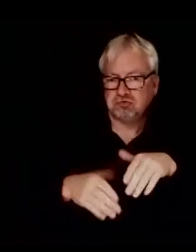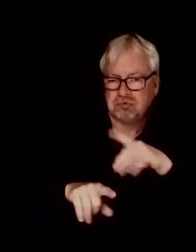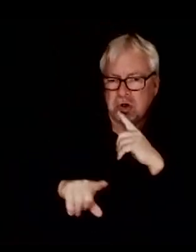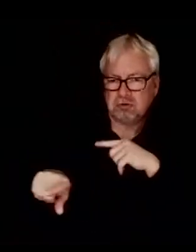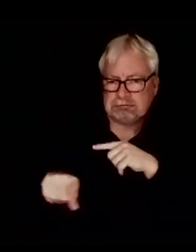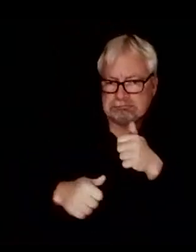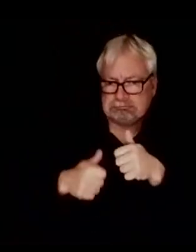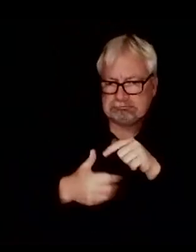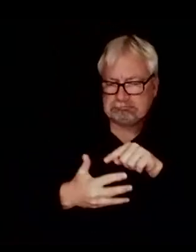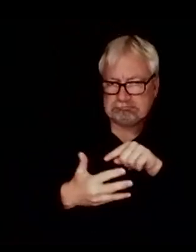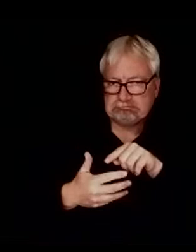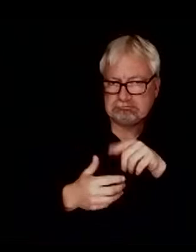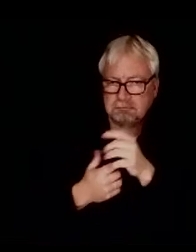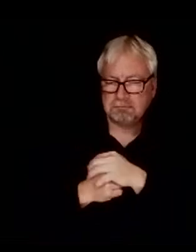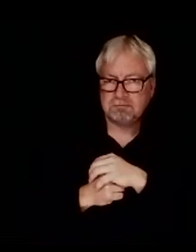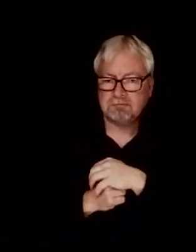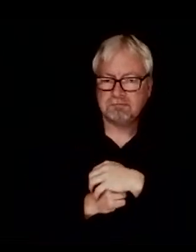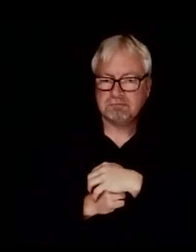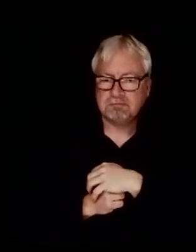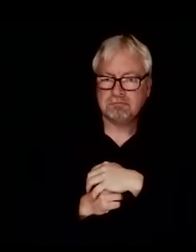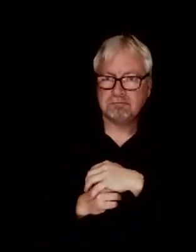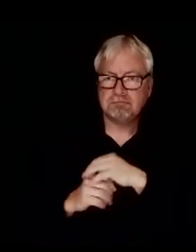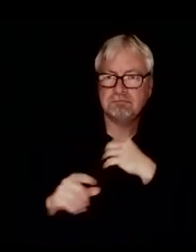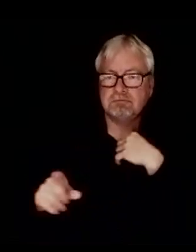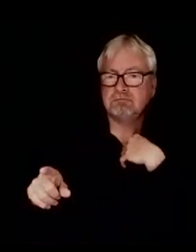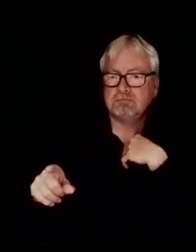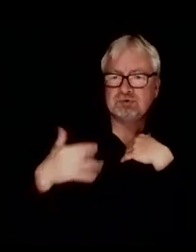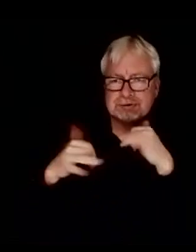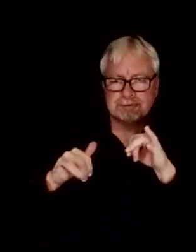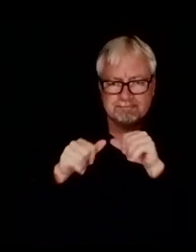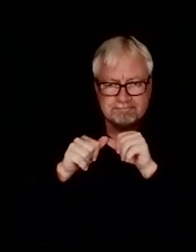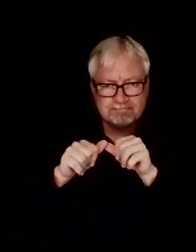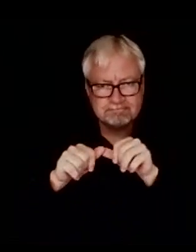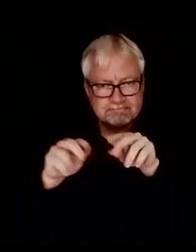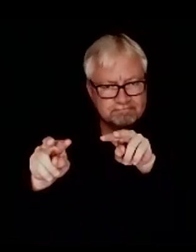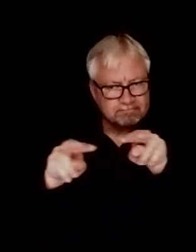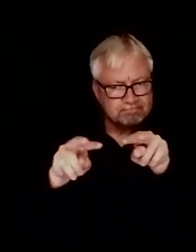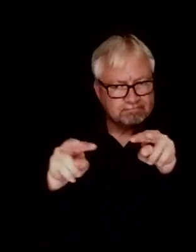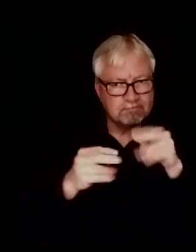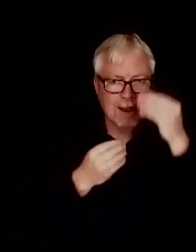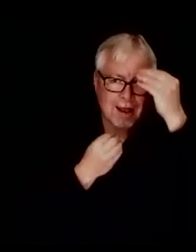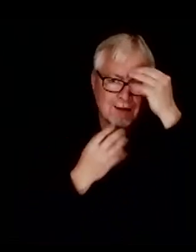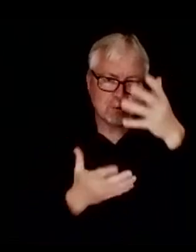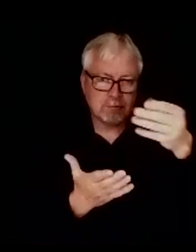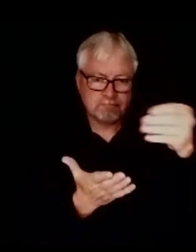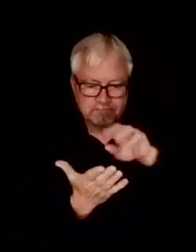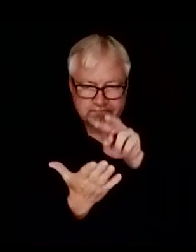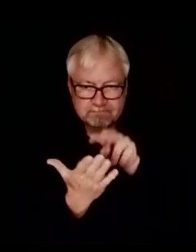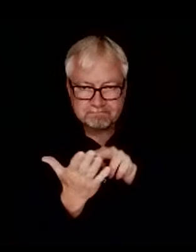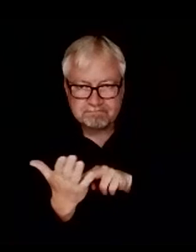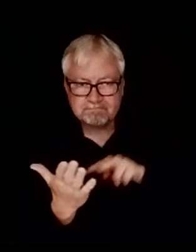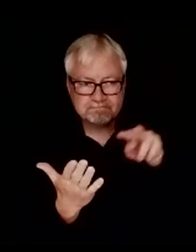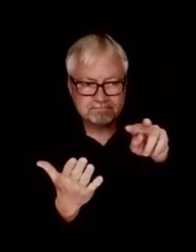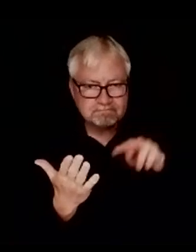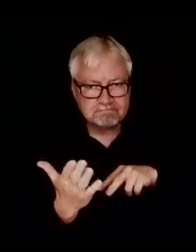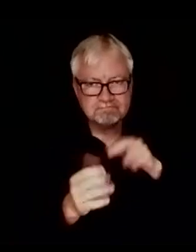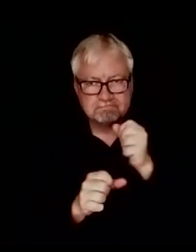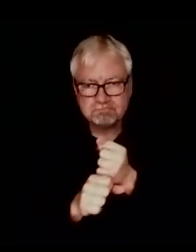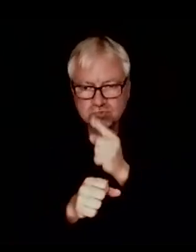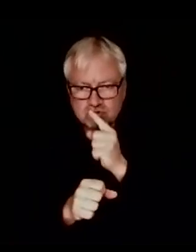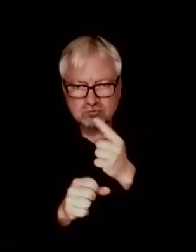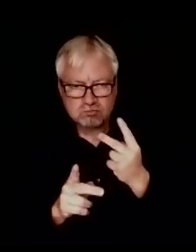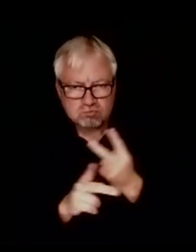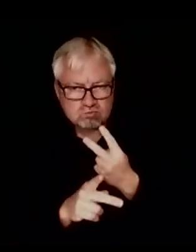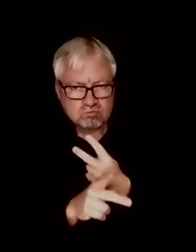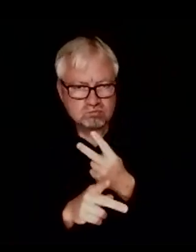will continue to look at the data and try to understand the value of those various performance measures. We have heard